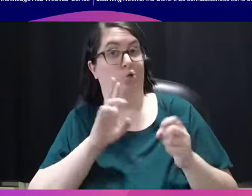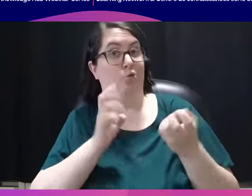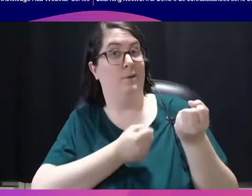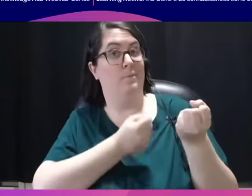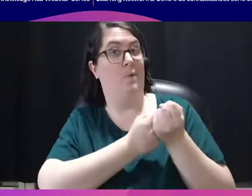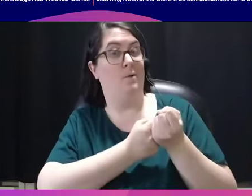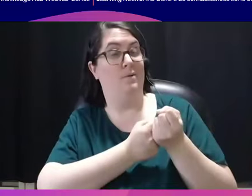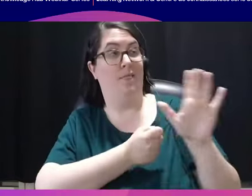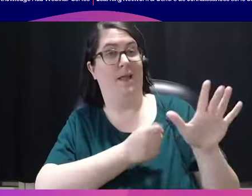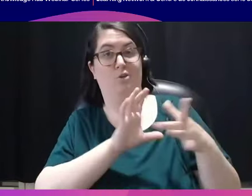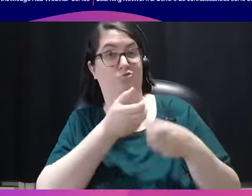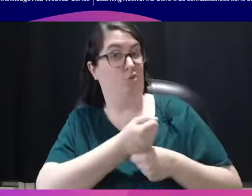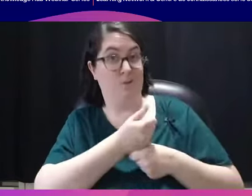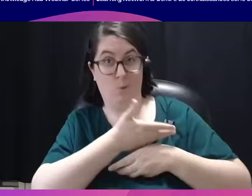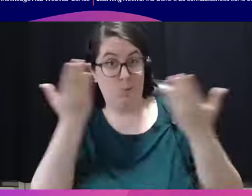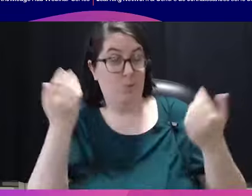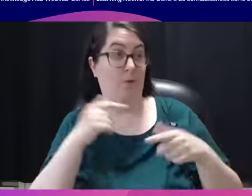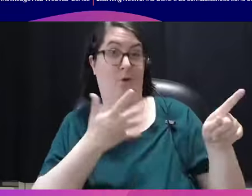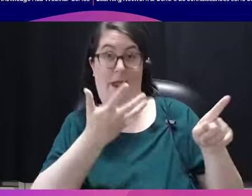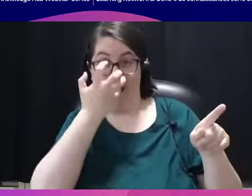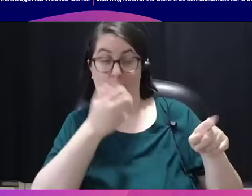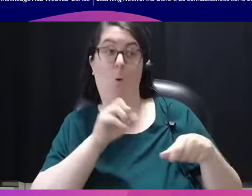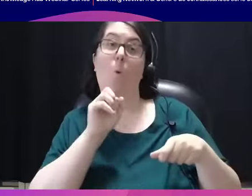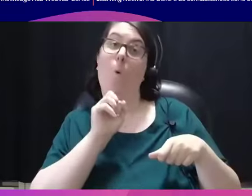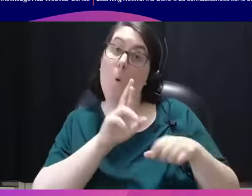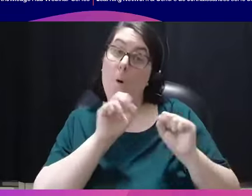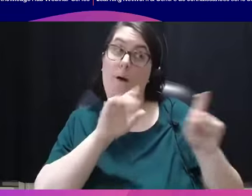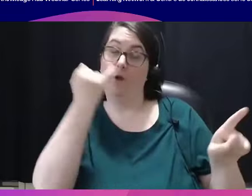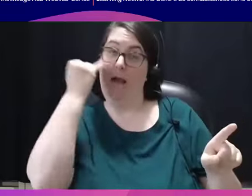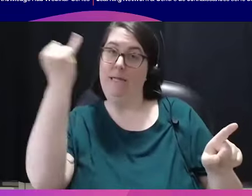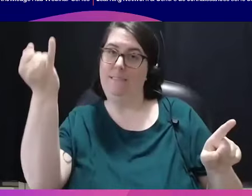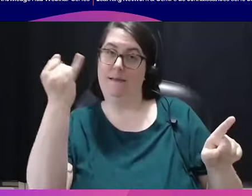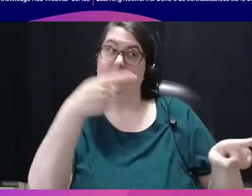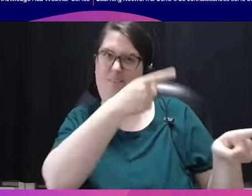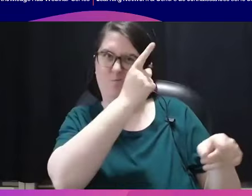client's distrust, their anger, or even their ideology.